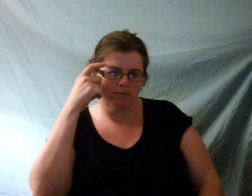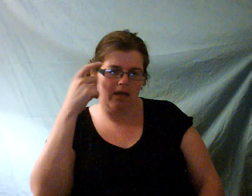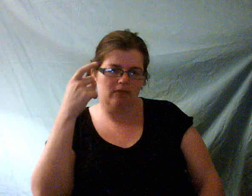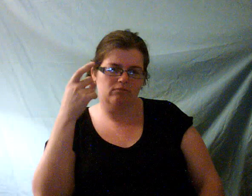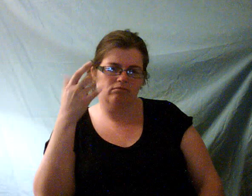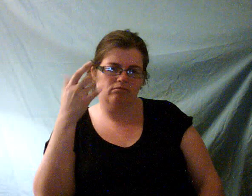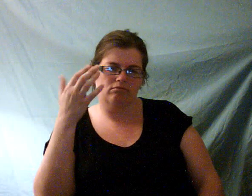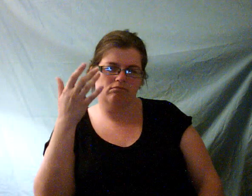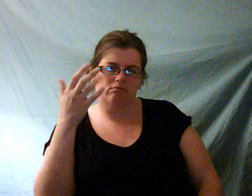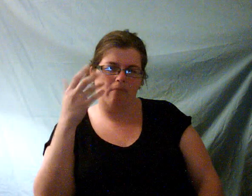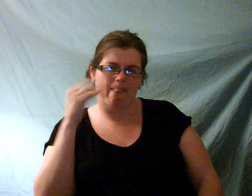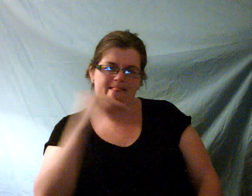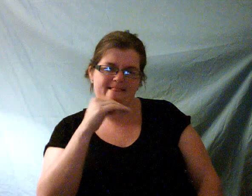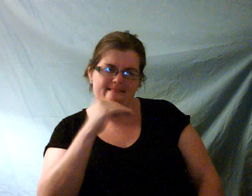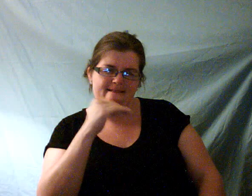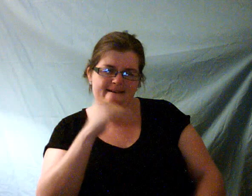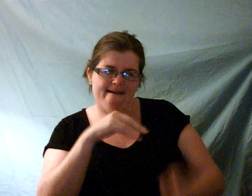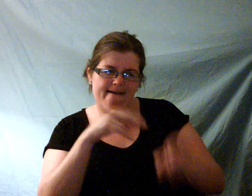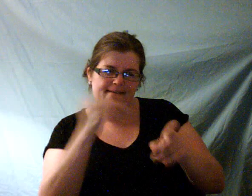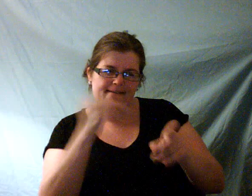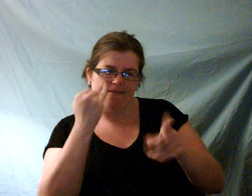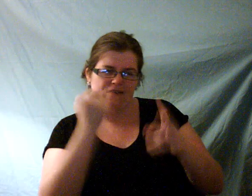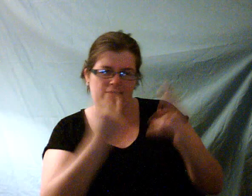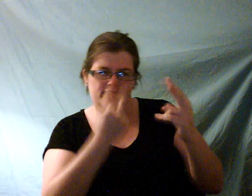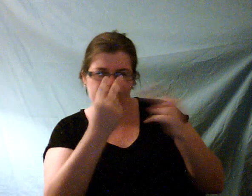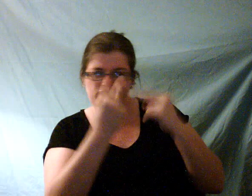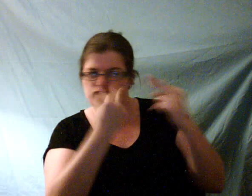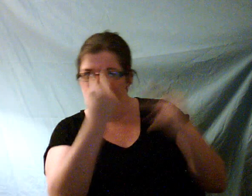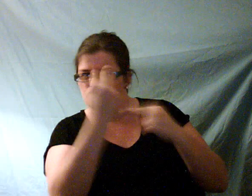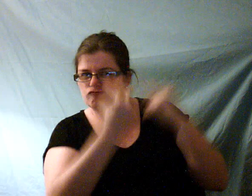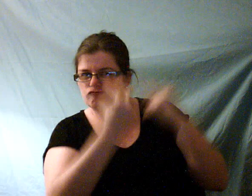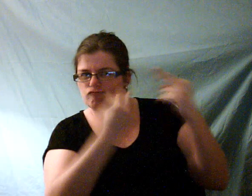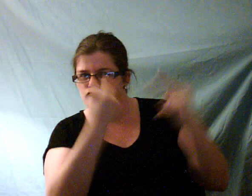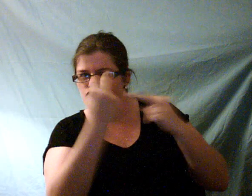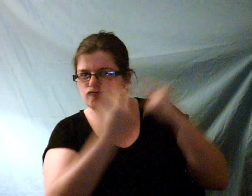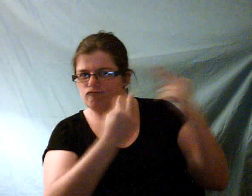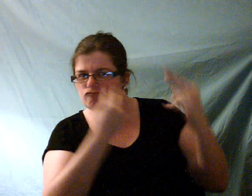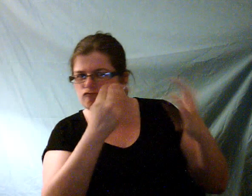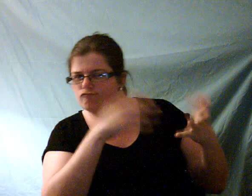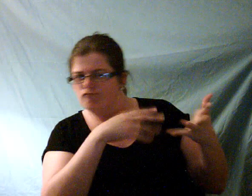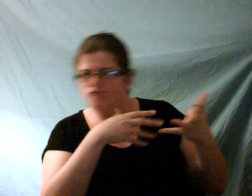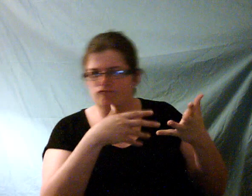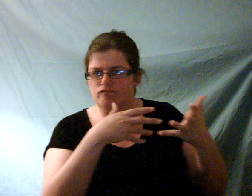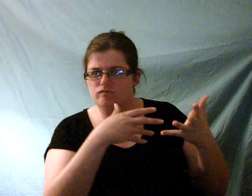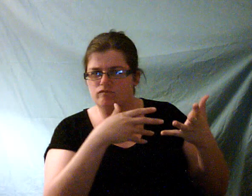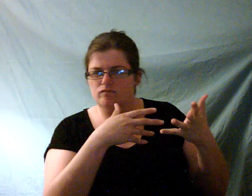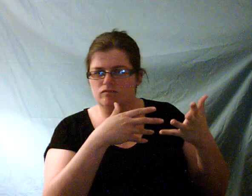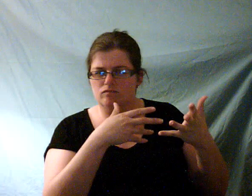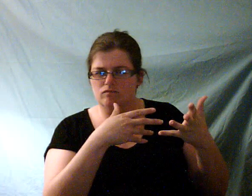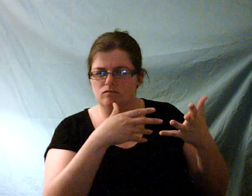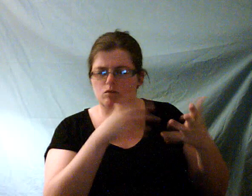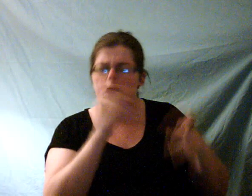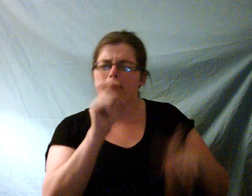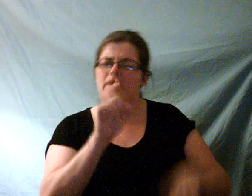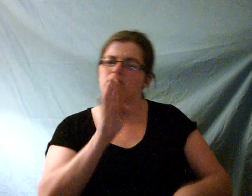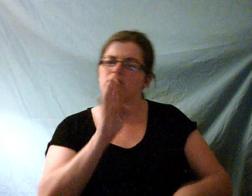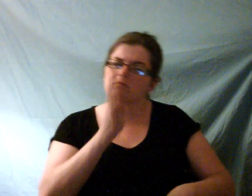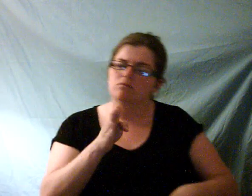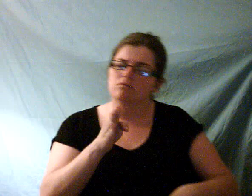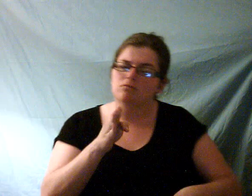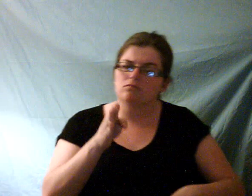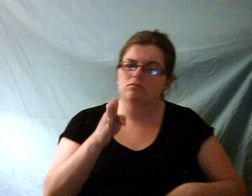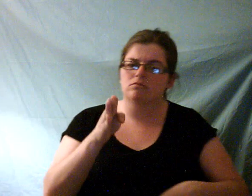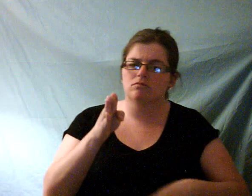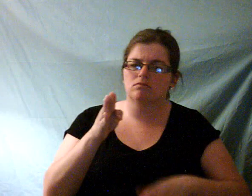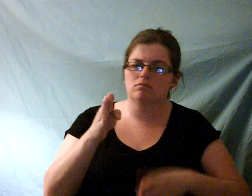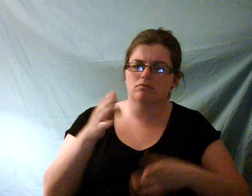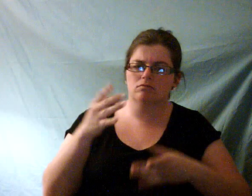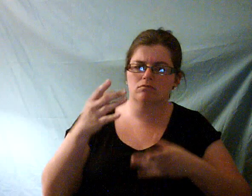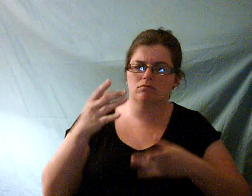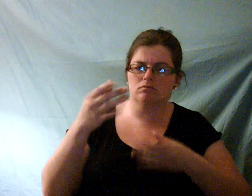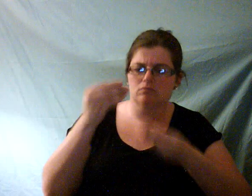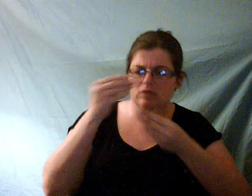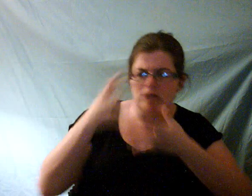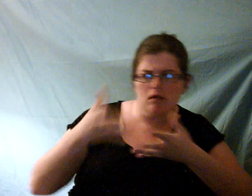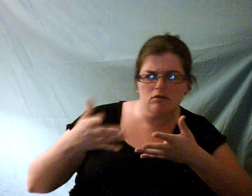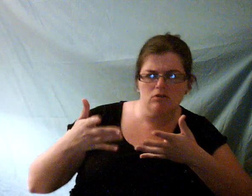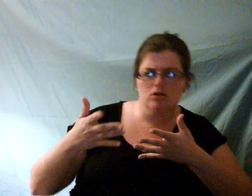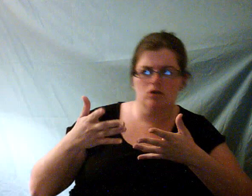contact. We feel it's very important to tell people straight away what it is we're thinking. In cultures where saving face is